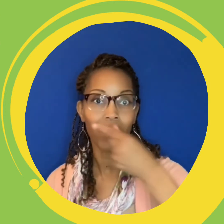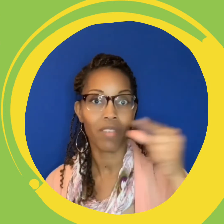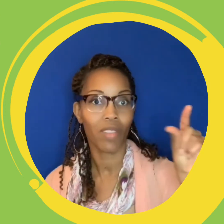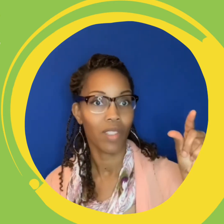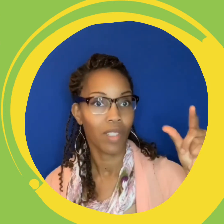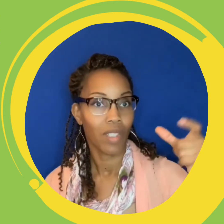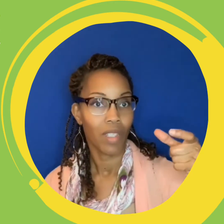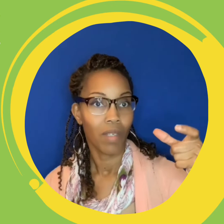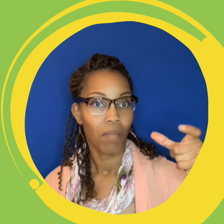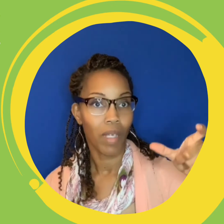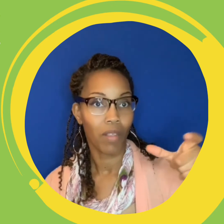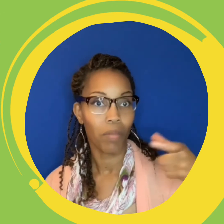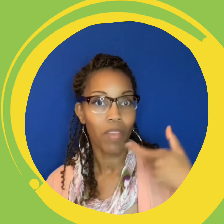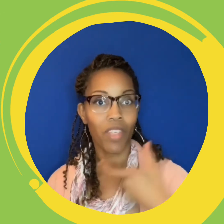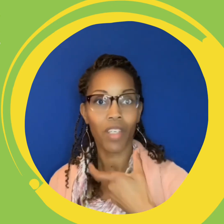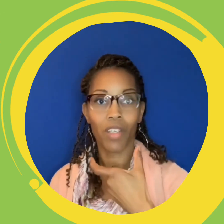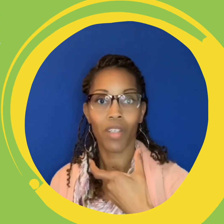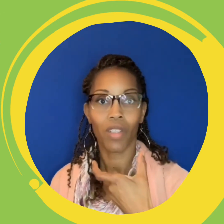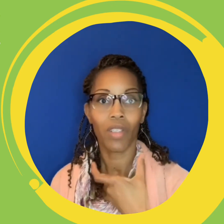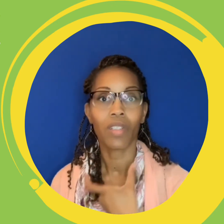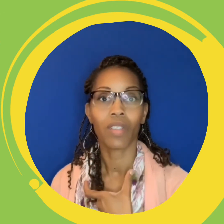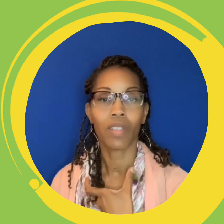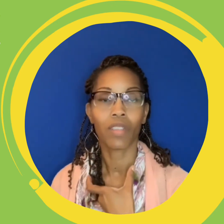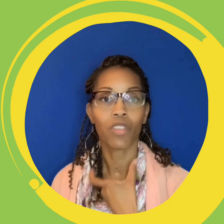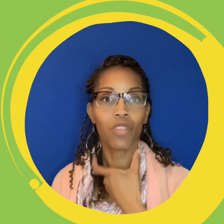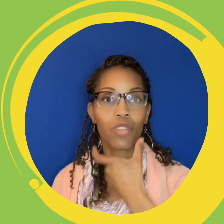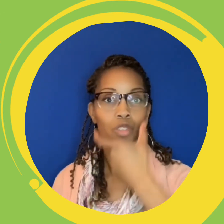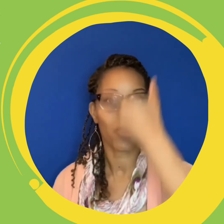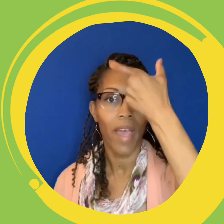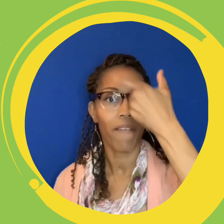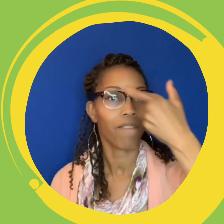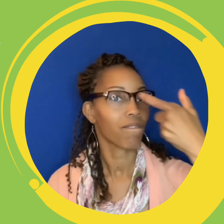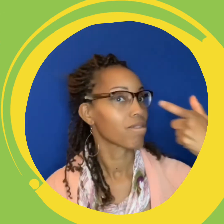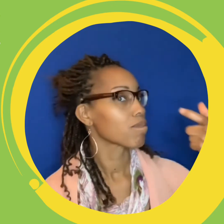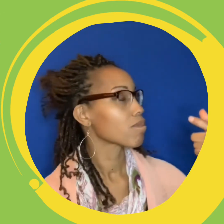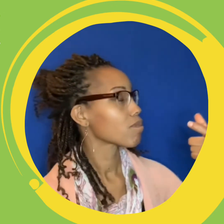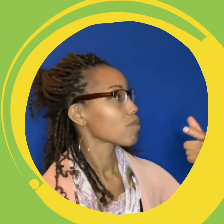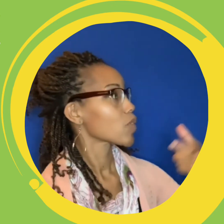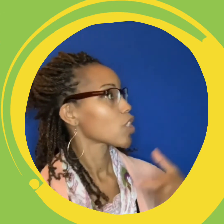this, make it a little bit thicker. Giraffe.